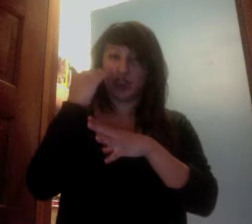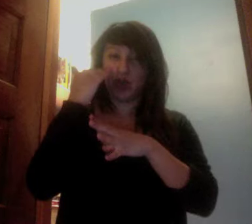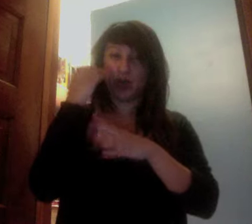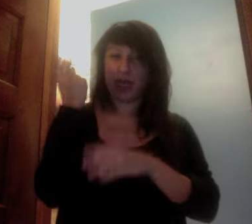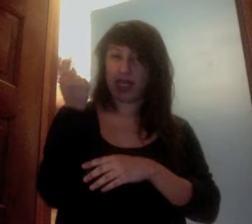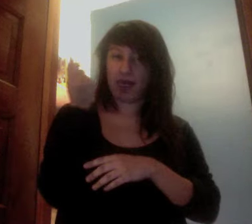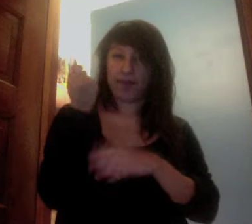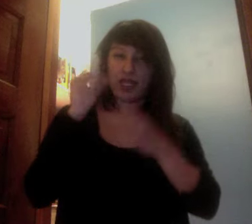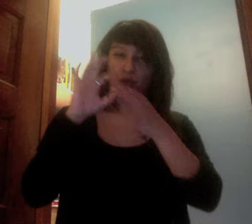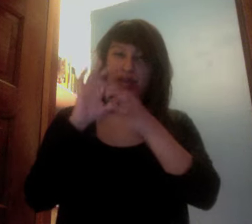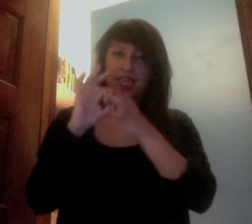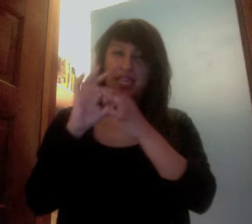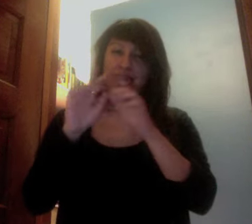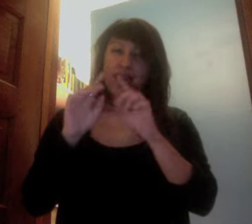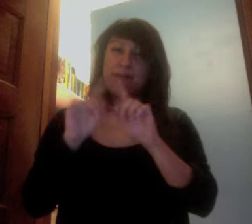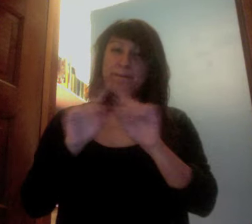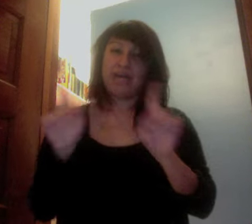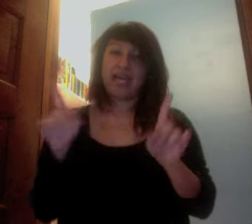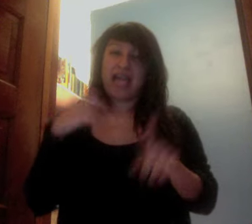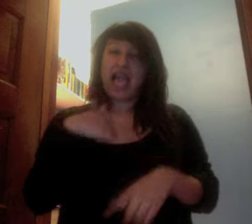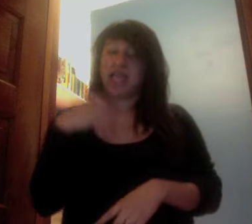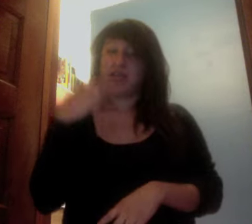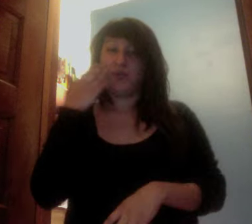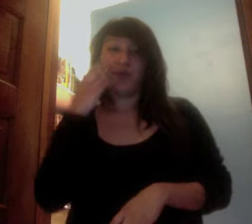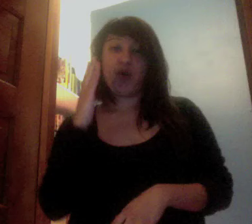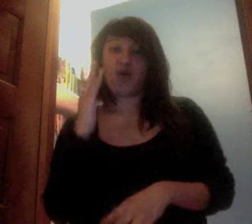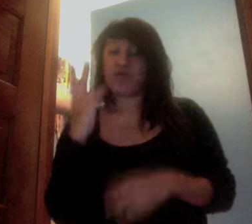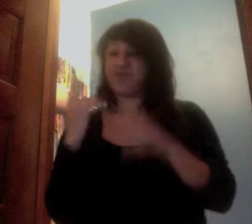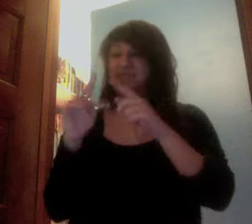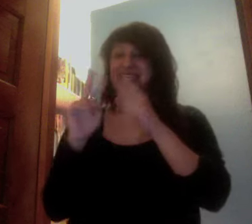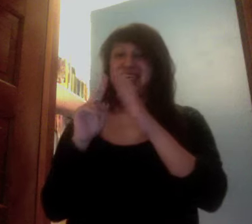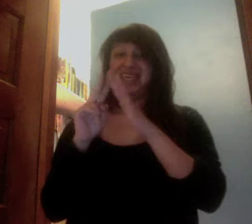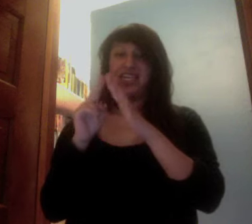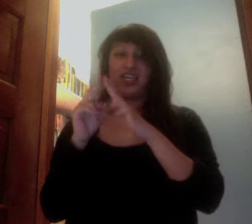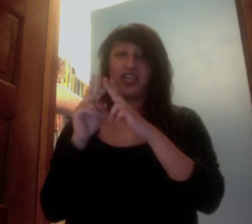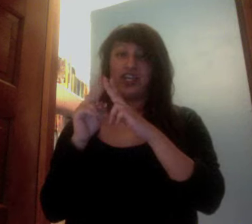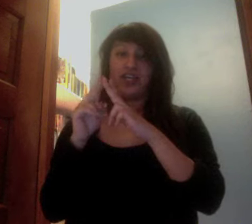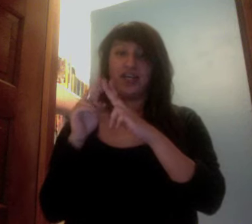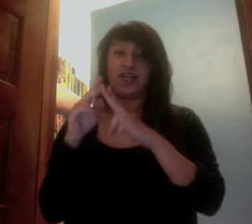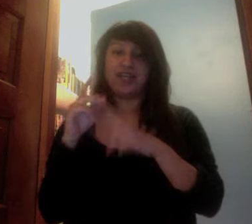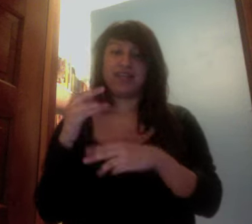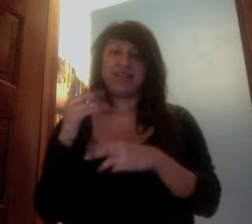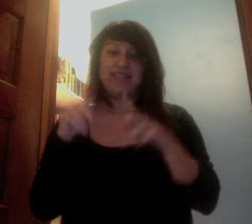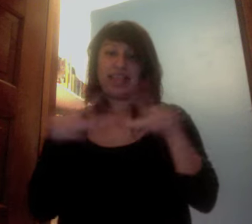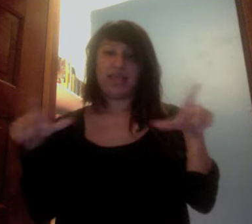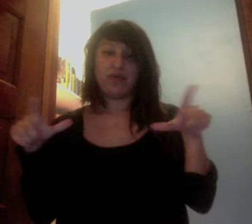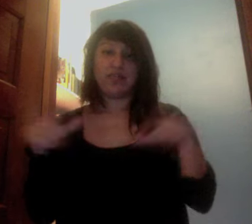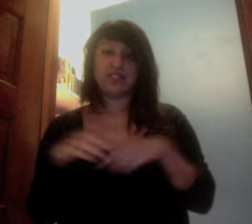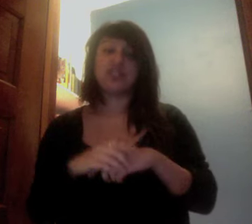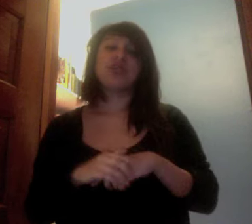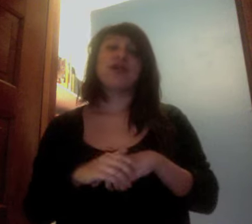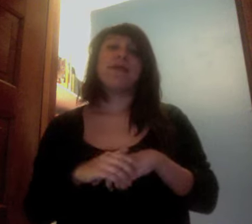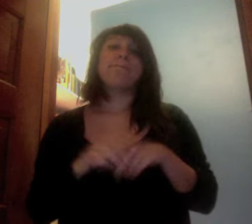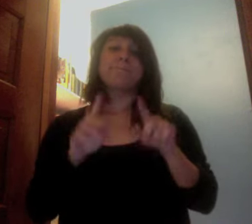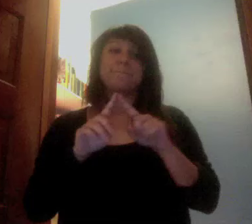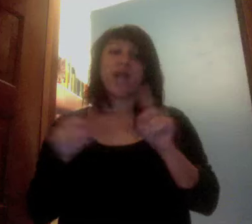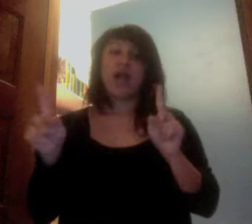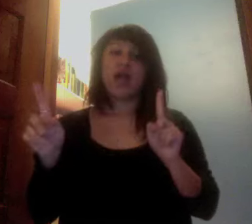But luckily for me, and one of the points of my deciding to go there was they do